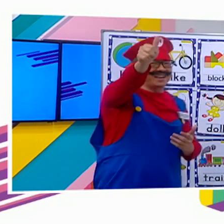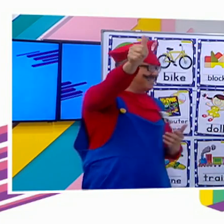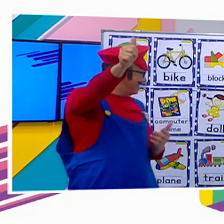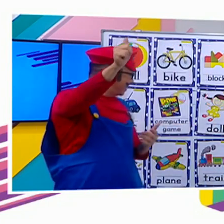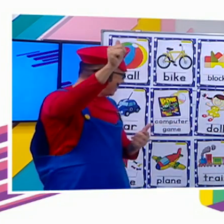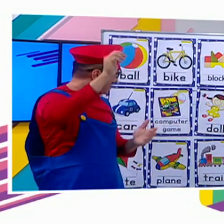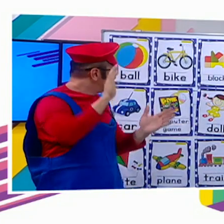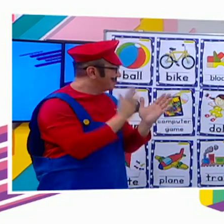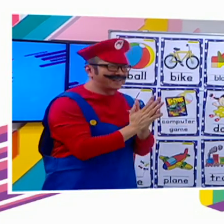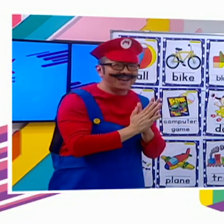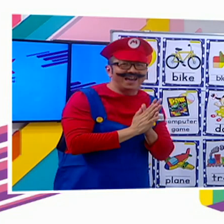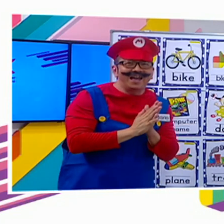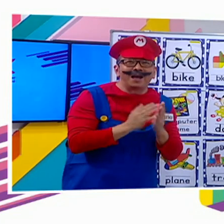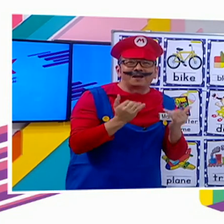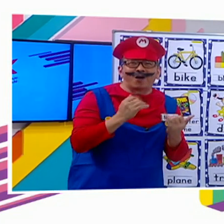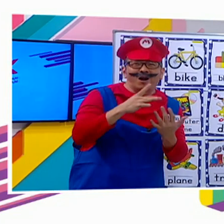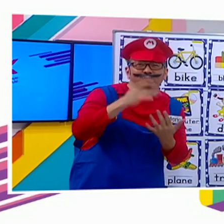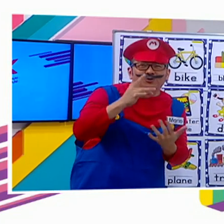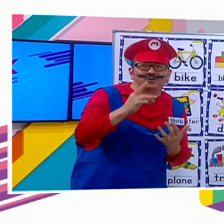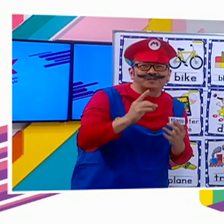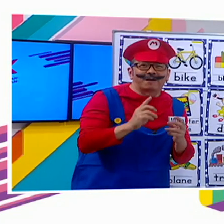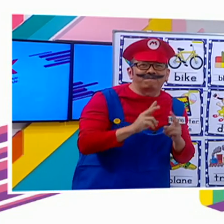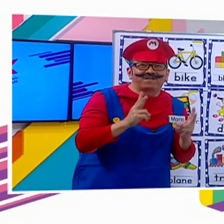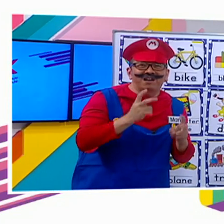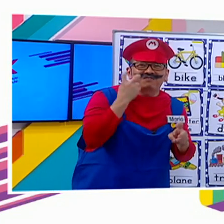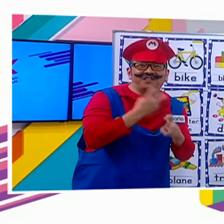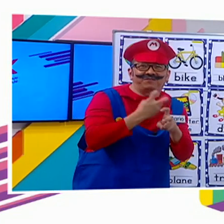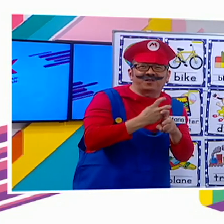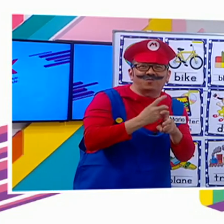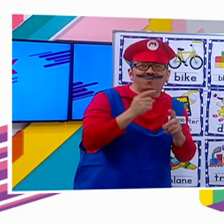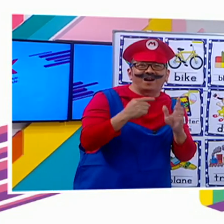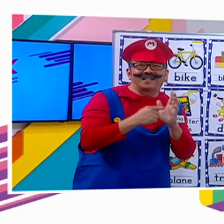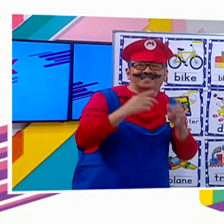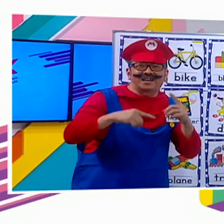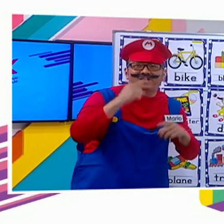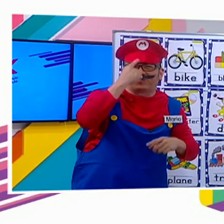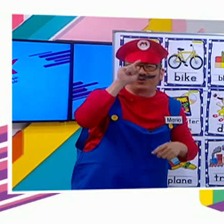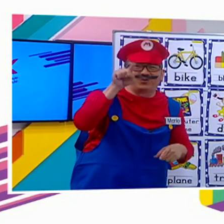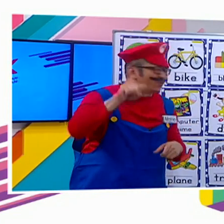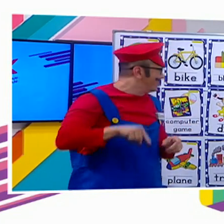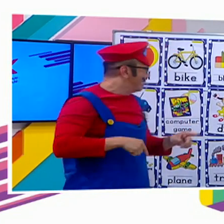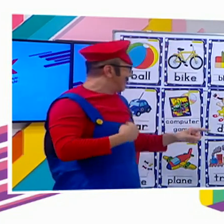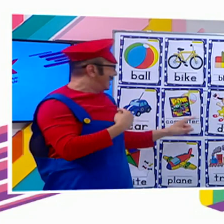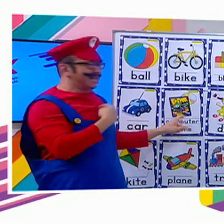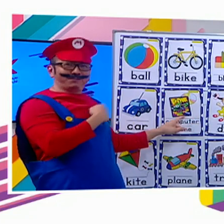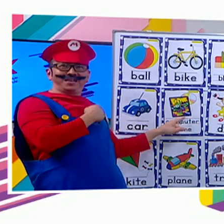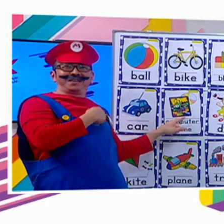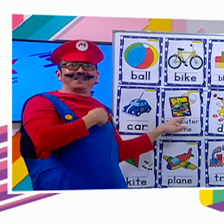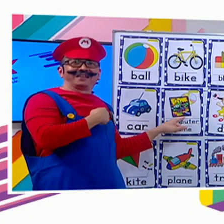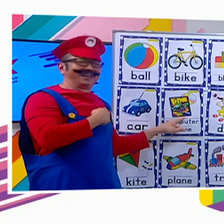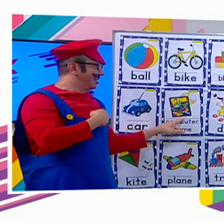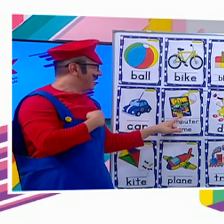Adam, where are you? Yes, okay. Nice. Okay. Now I'll choose a very difficult one signing for you. It's